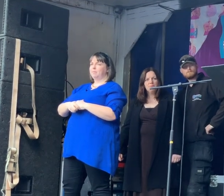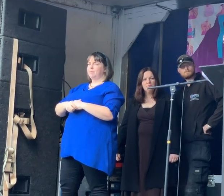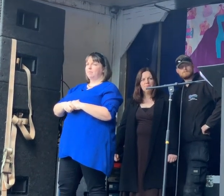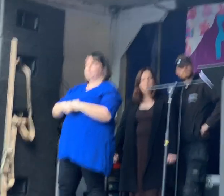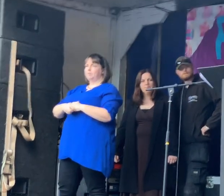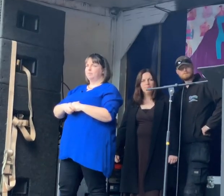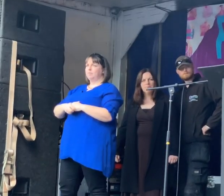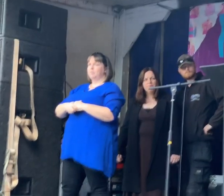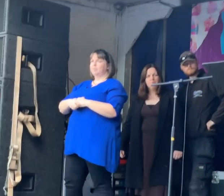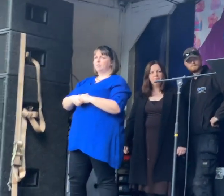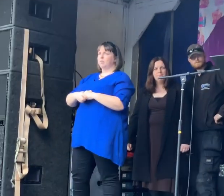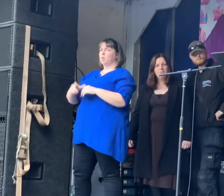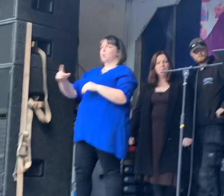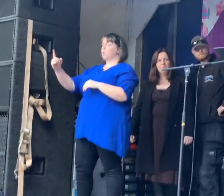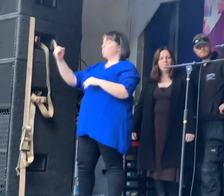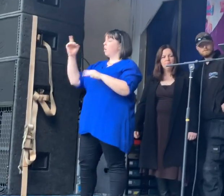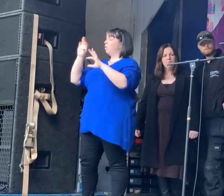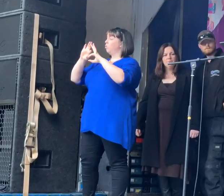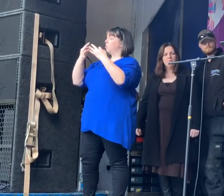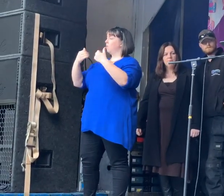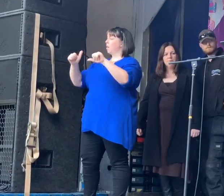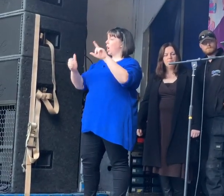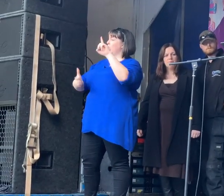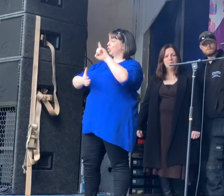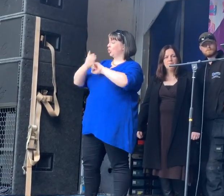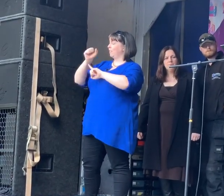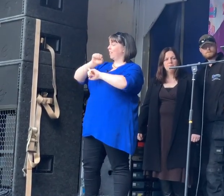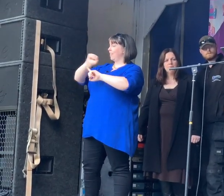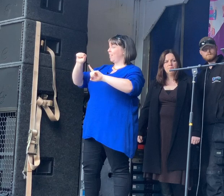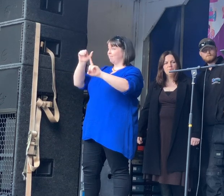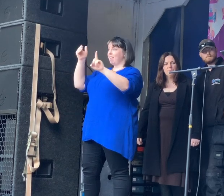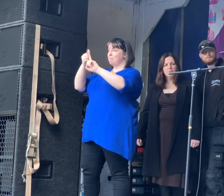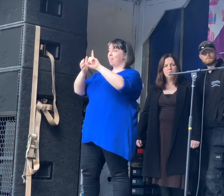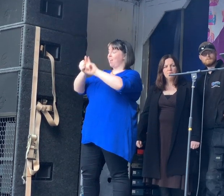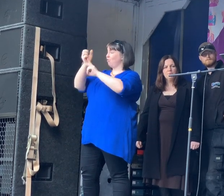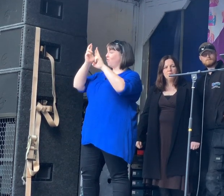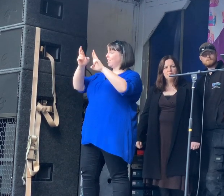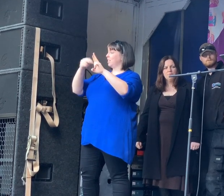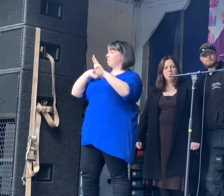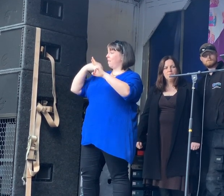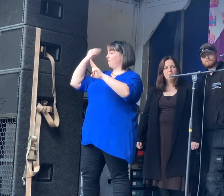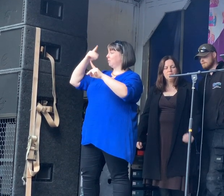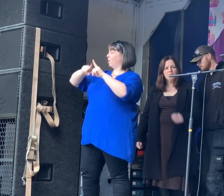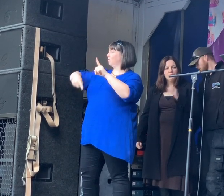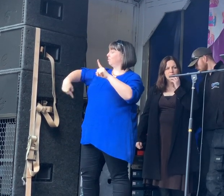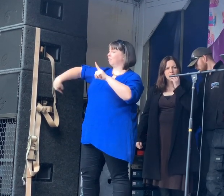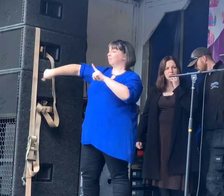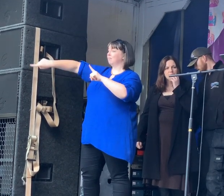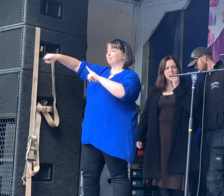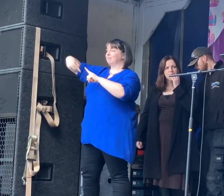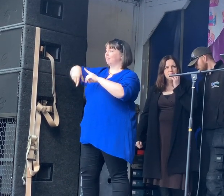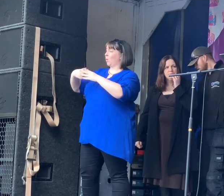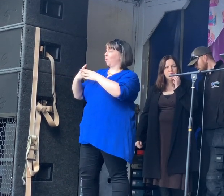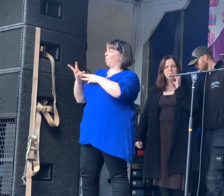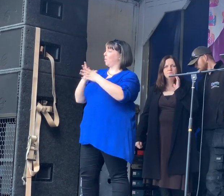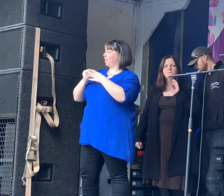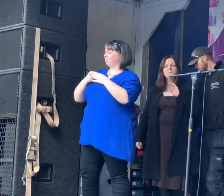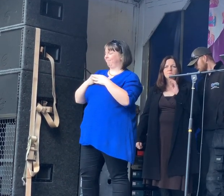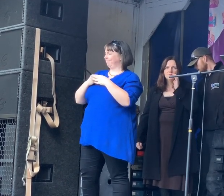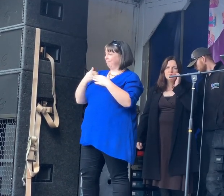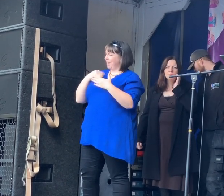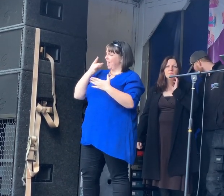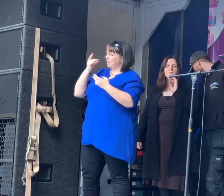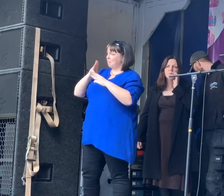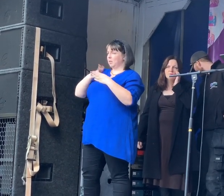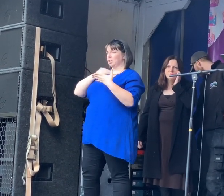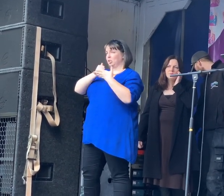When one group achieves their goal and secures their rights, we don't turn our back on our allies and comrades. We call on people to